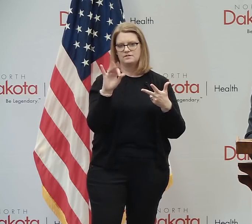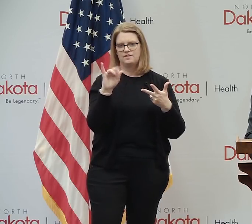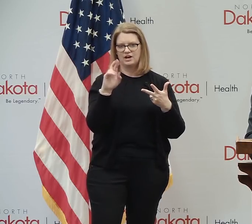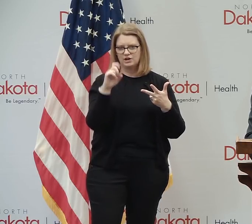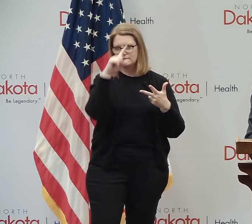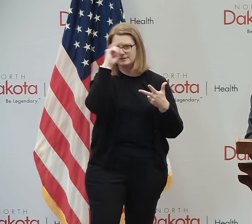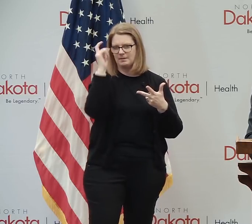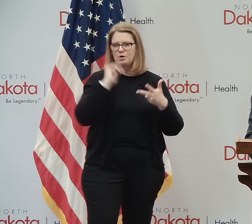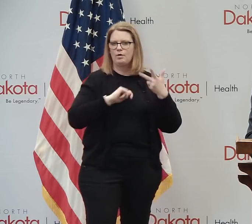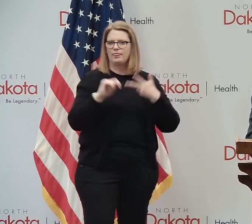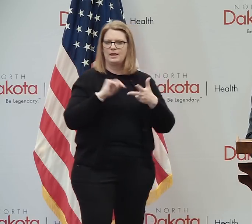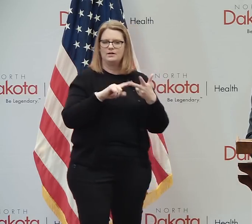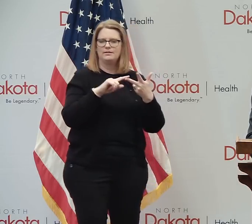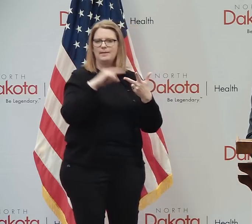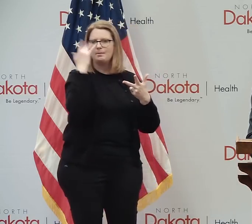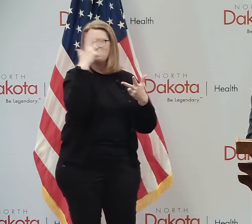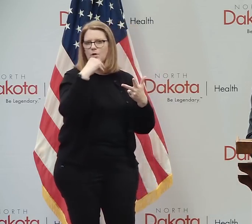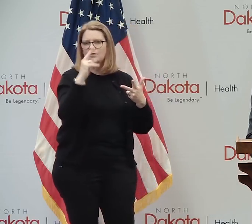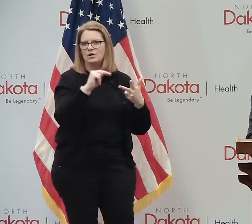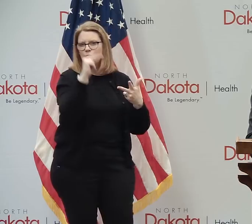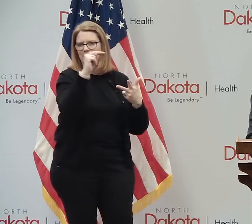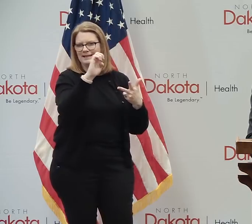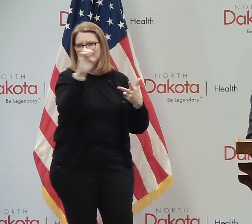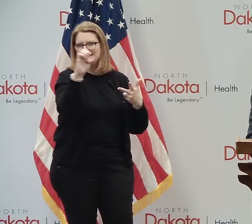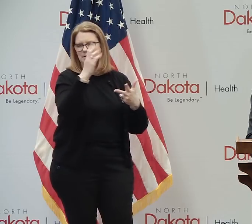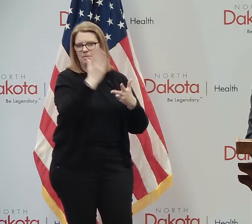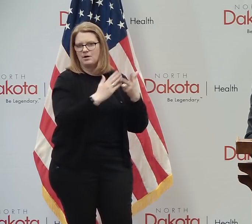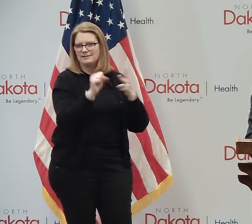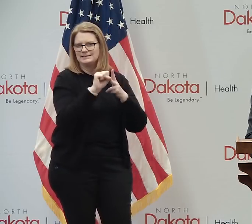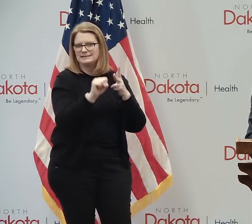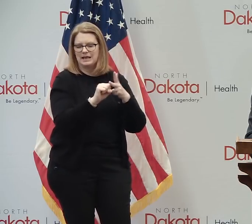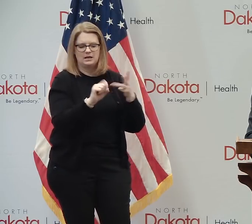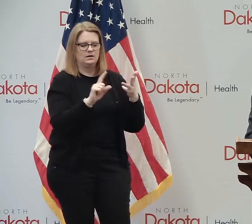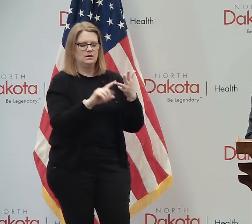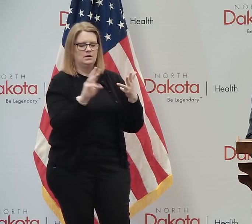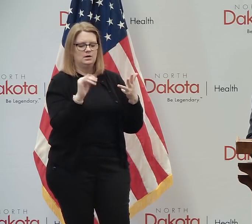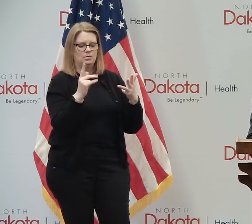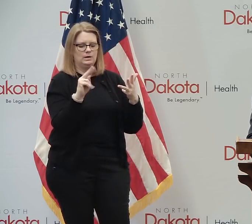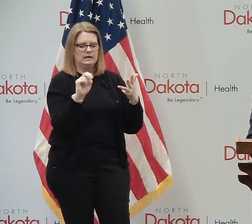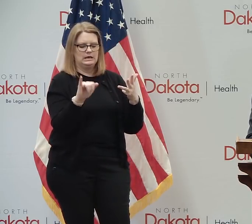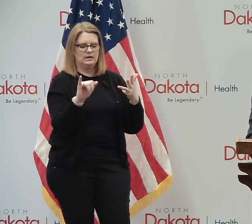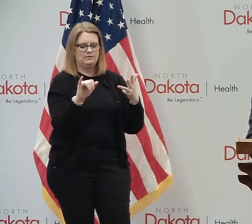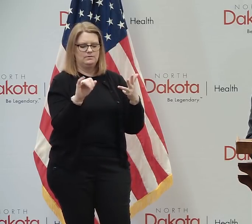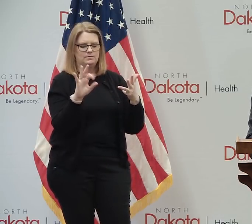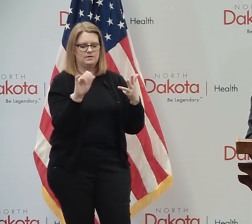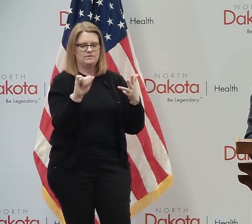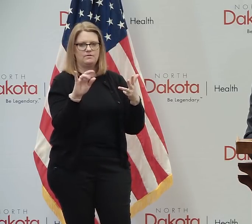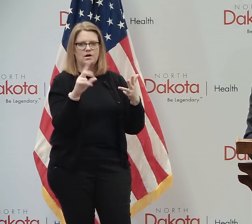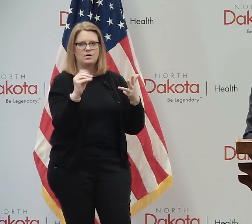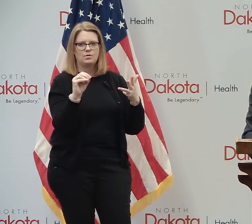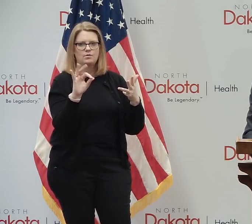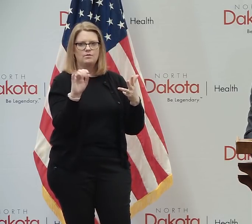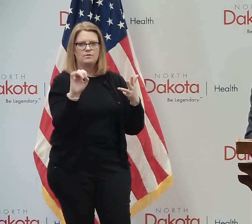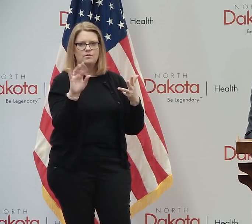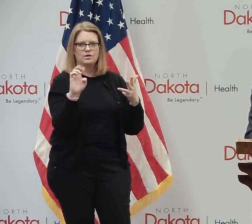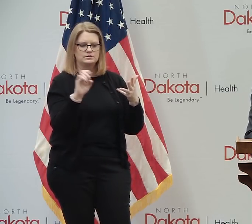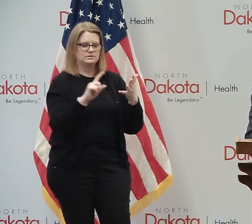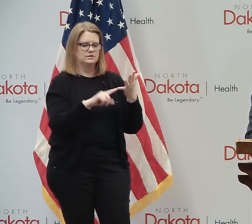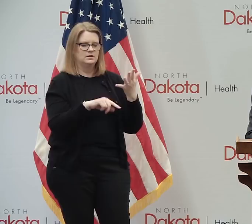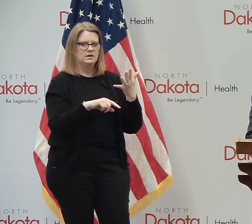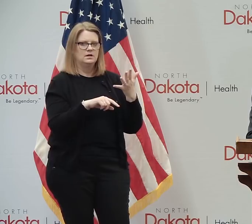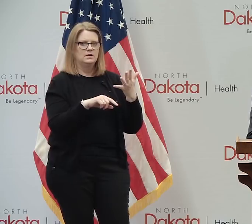Summer Theater up in that beautiful northeastern part of our state. Whitney Baumgardner from the Fargo Forest. Deb